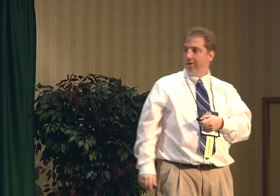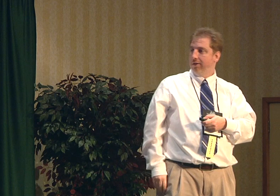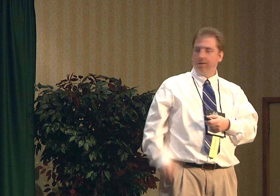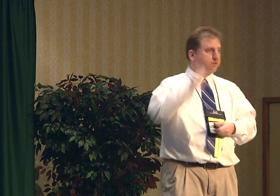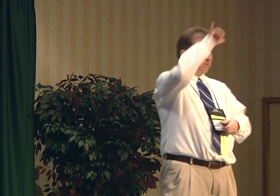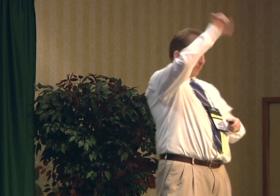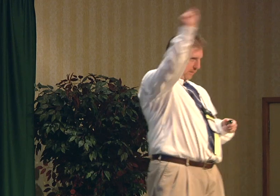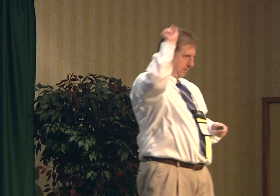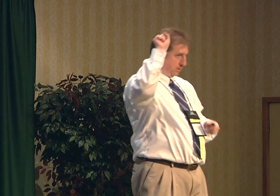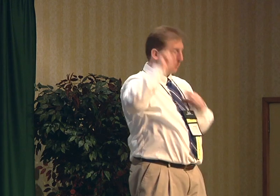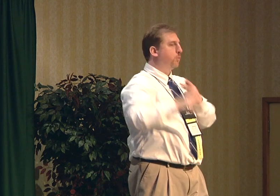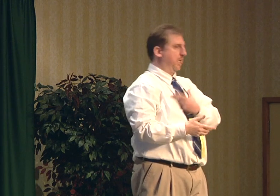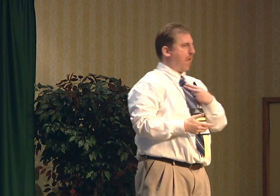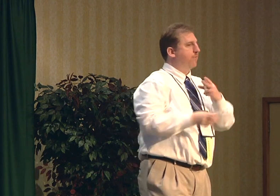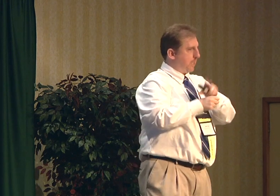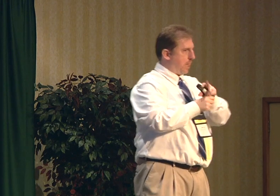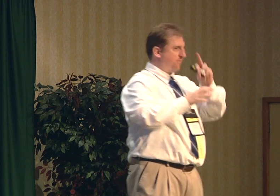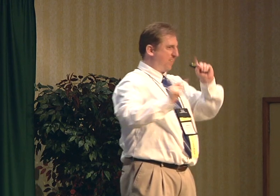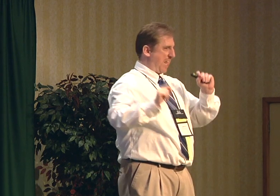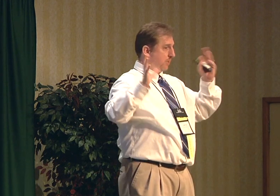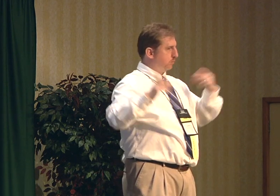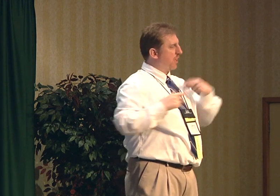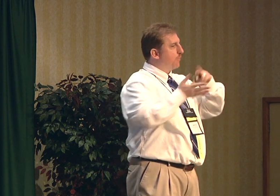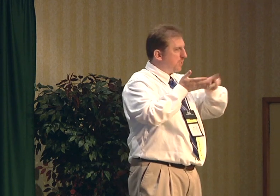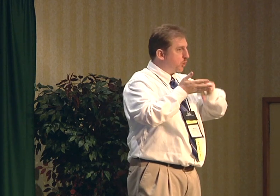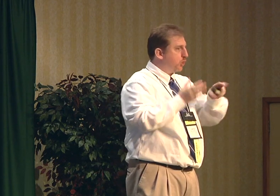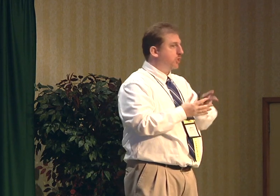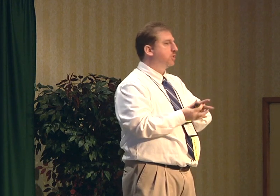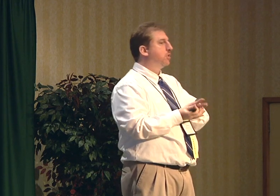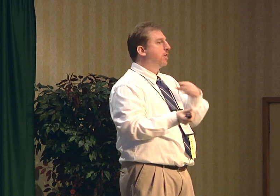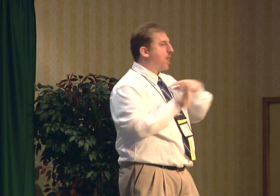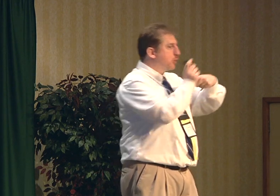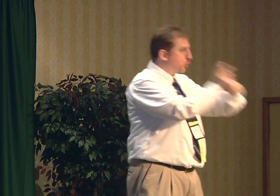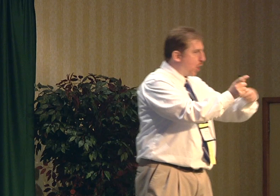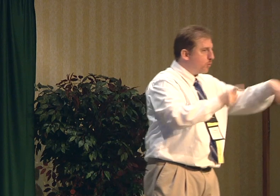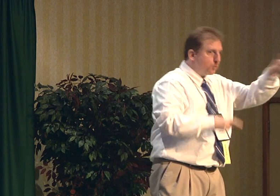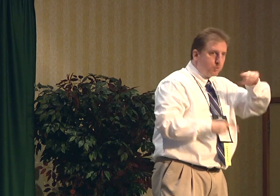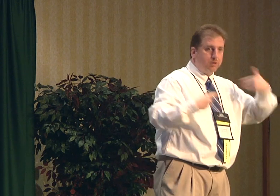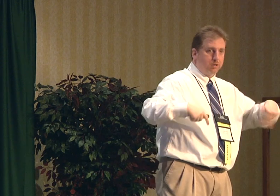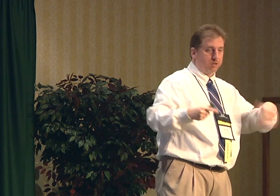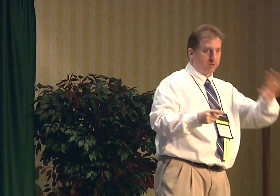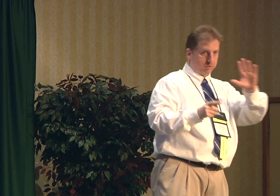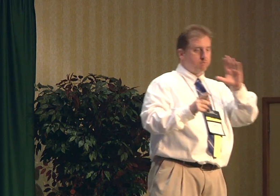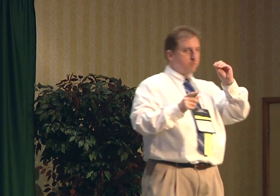This is my answer. Yes. We do have enough facts. We have enough research, as I've shown